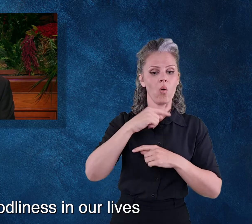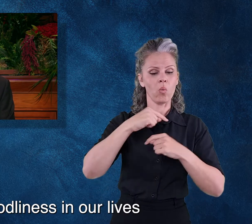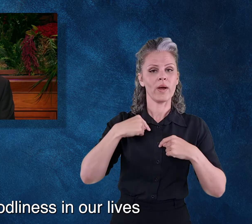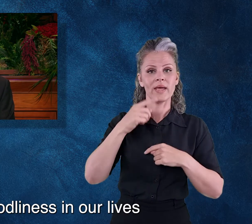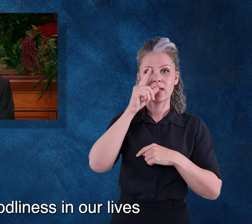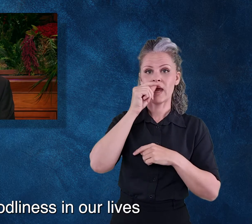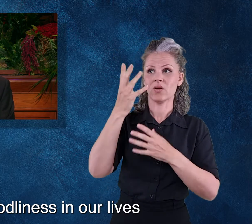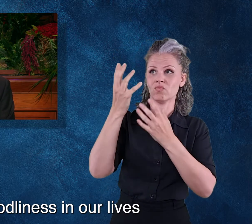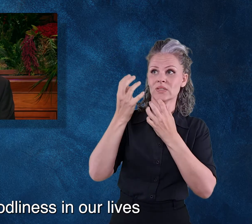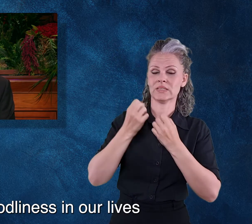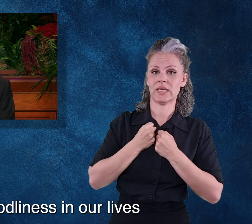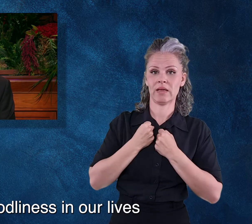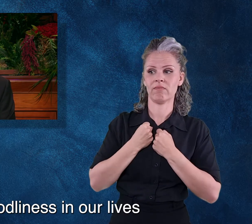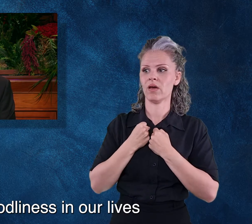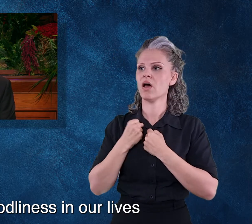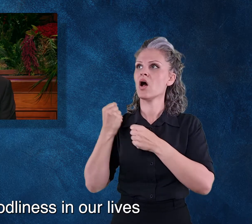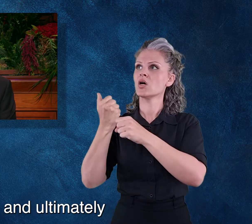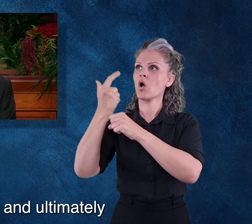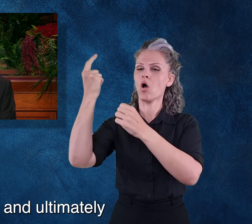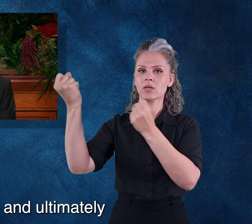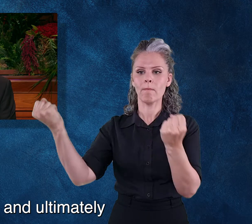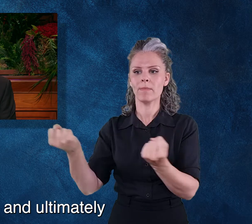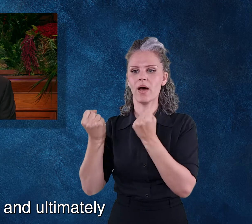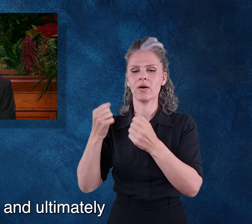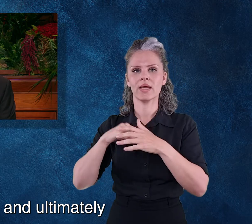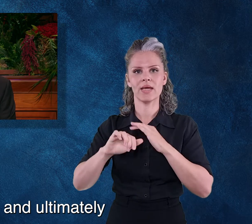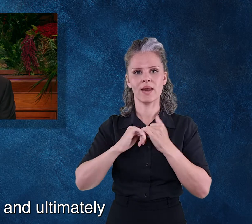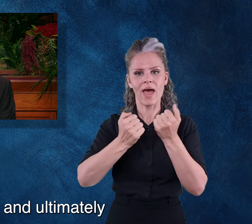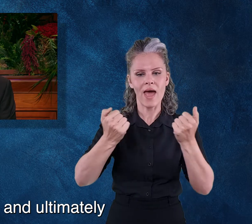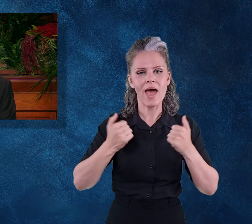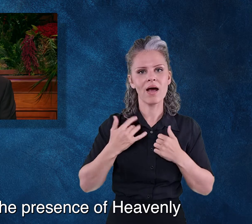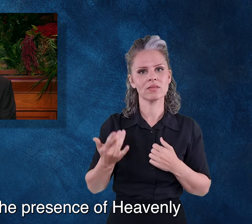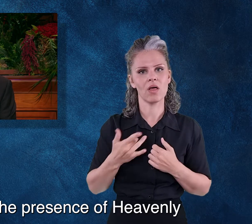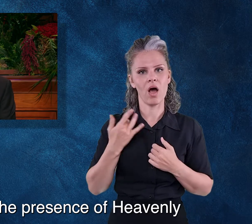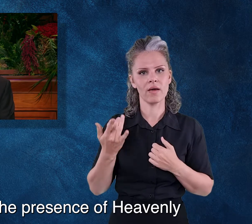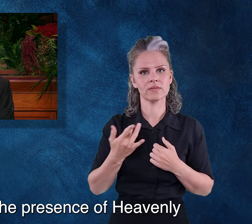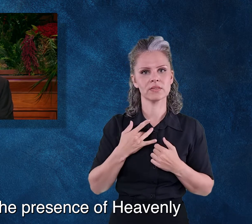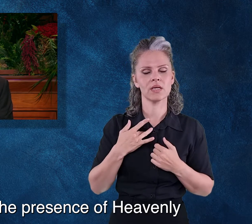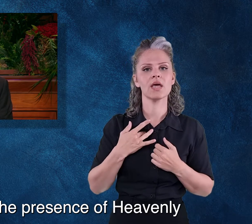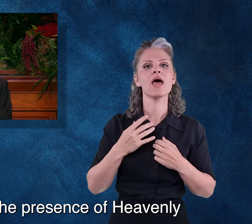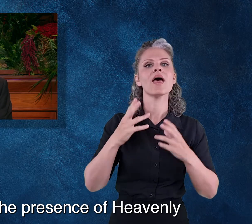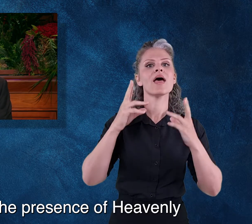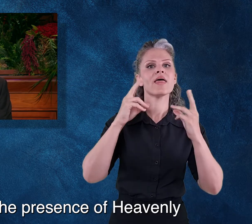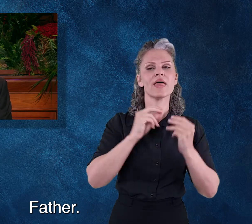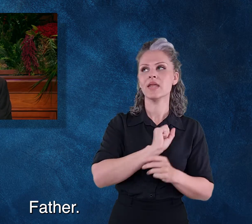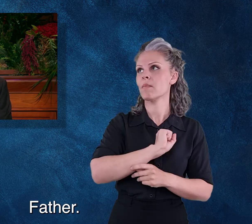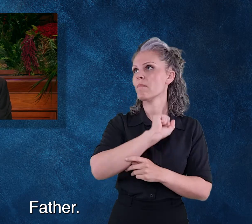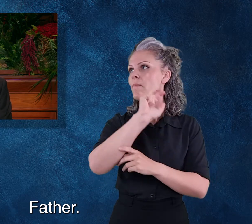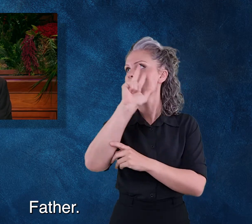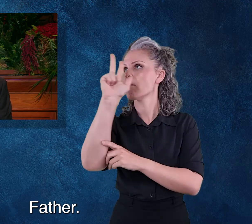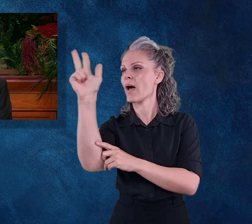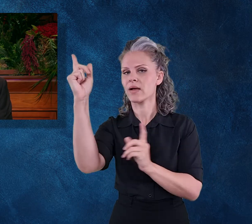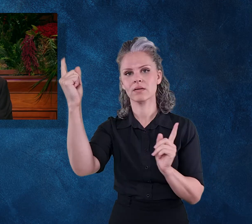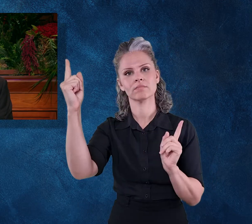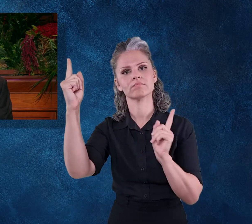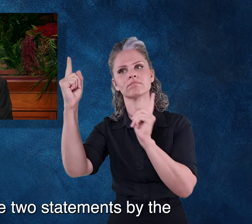godliness in our lives. And ultimately, return to the presence of heavenly father.